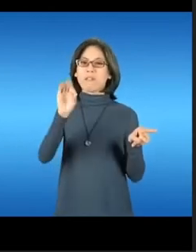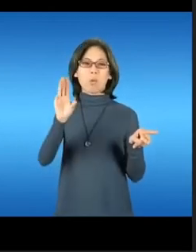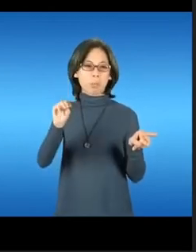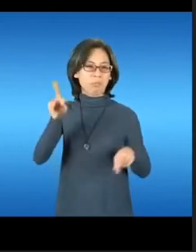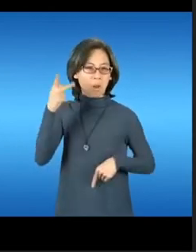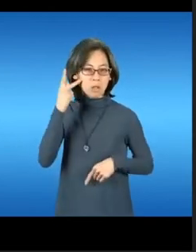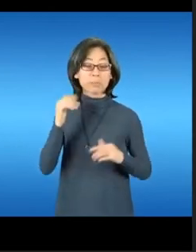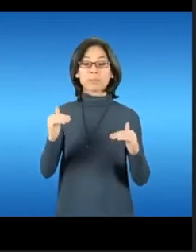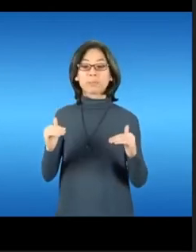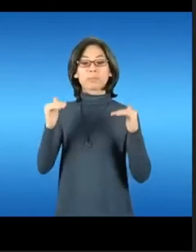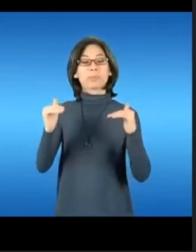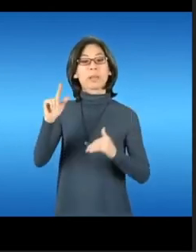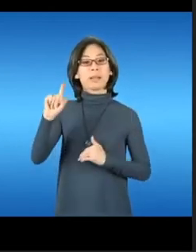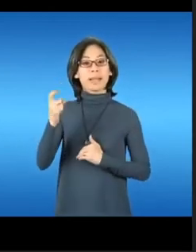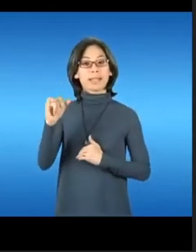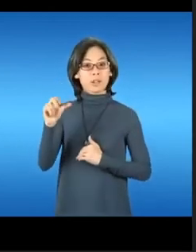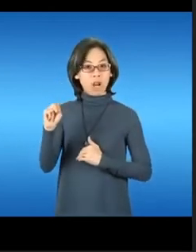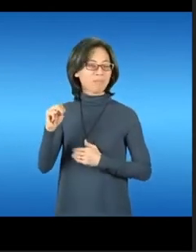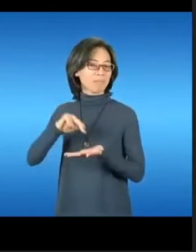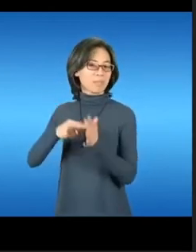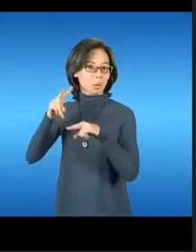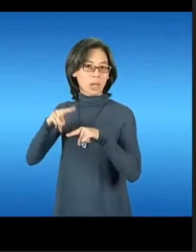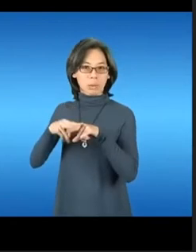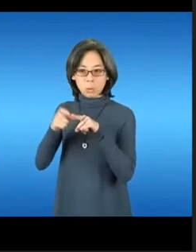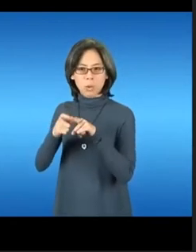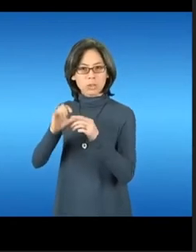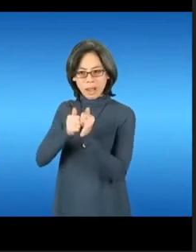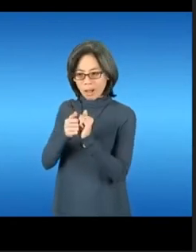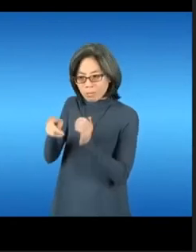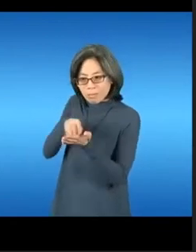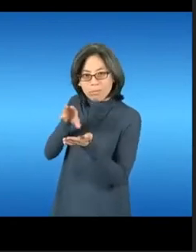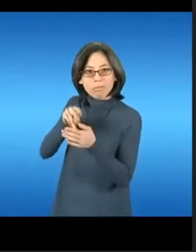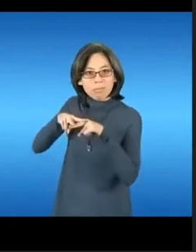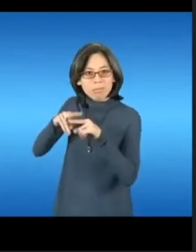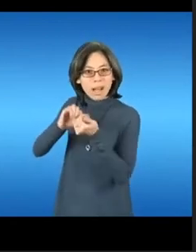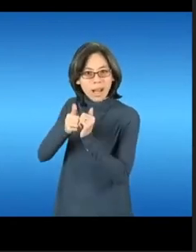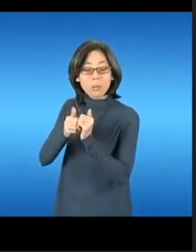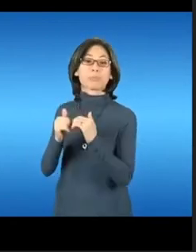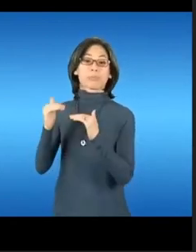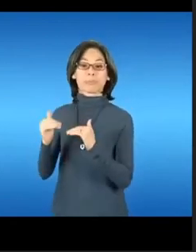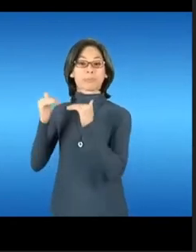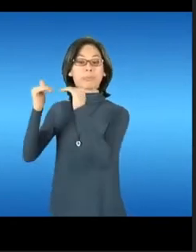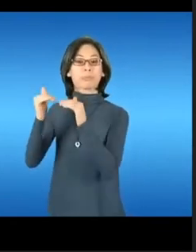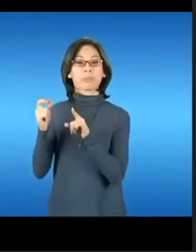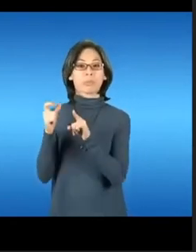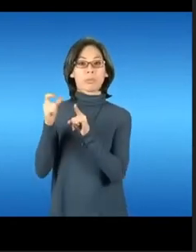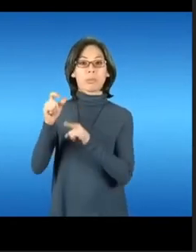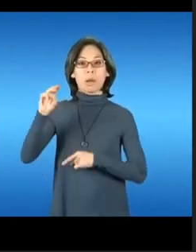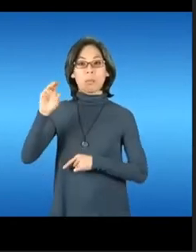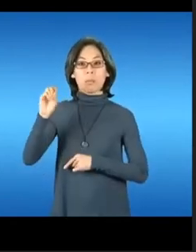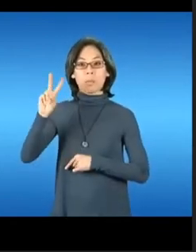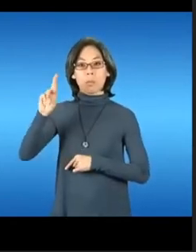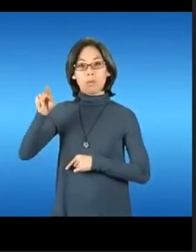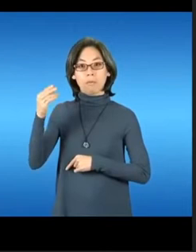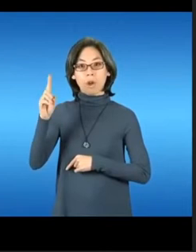then becomes a sign, so that's the form. Next, we have lexicon, which means vocabulary words, how they learn that